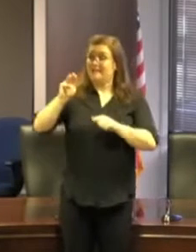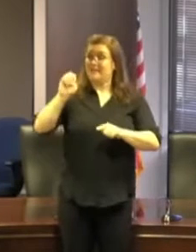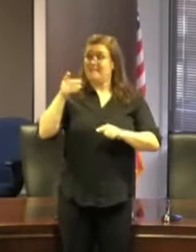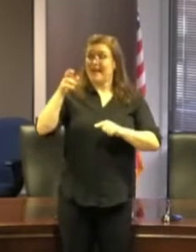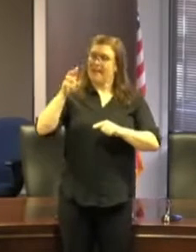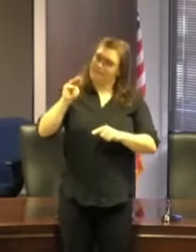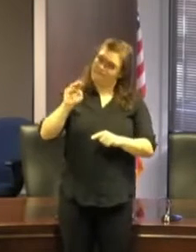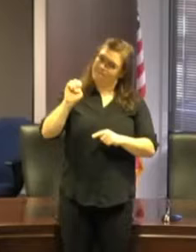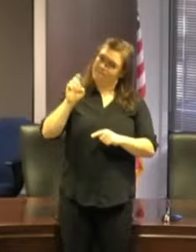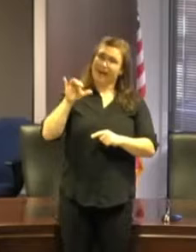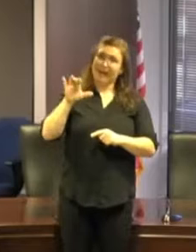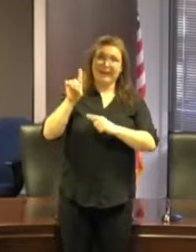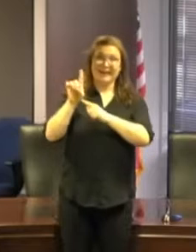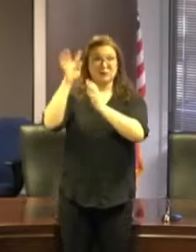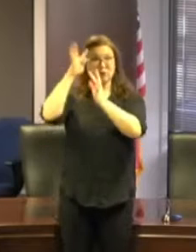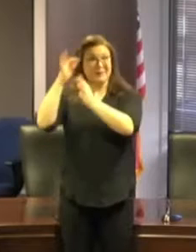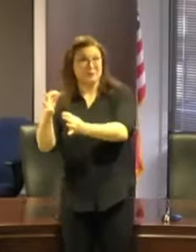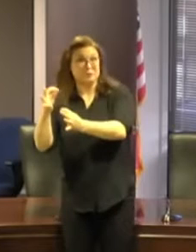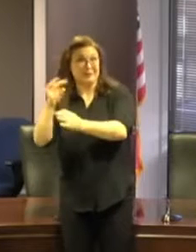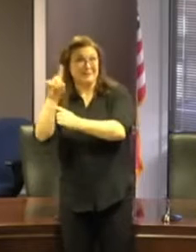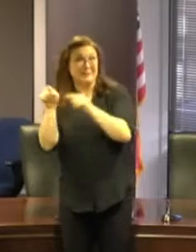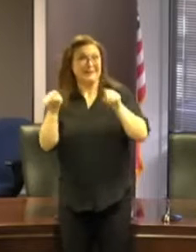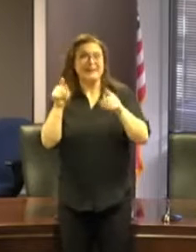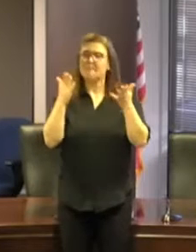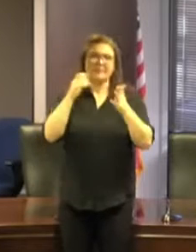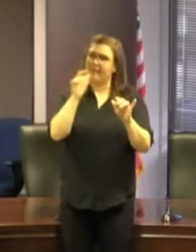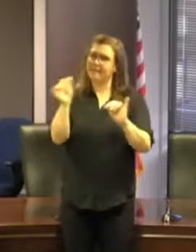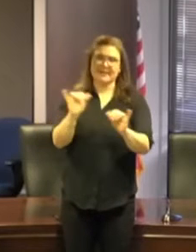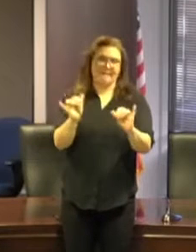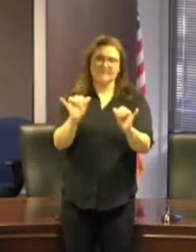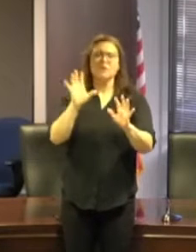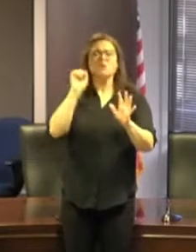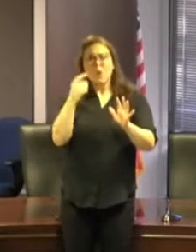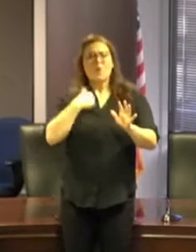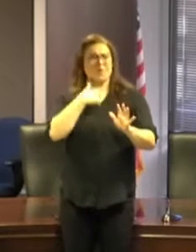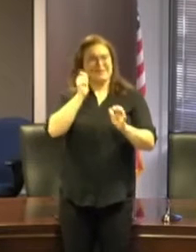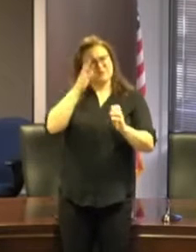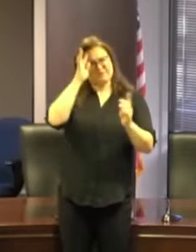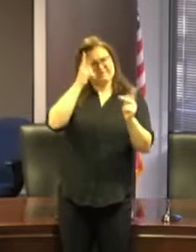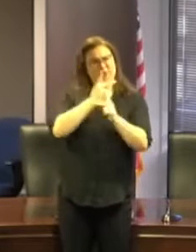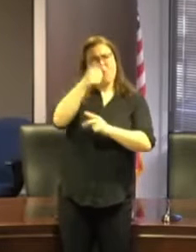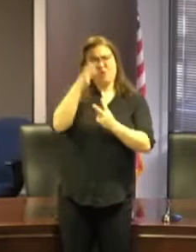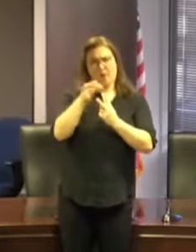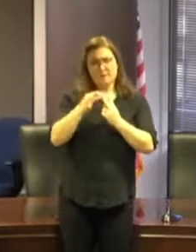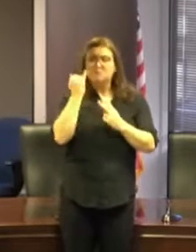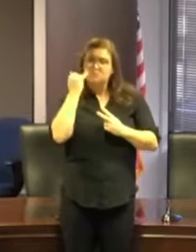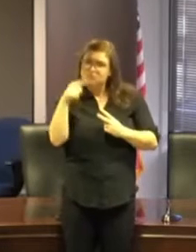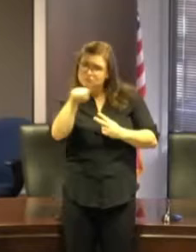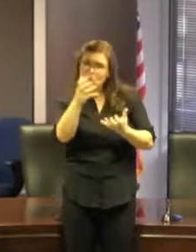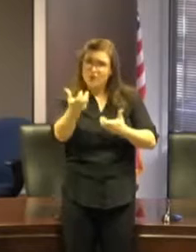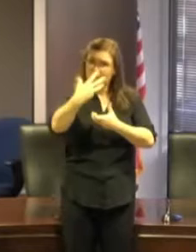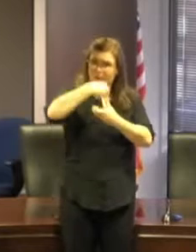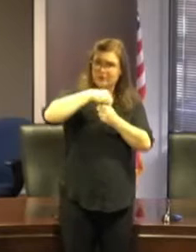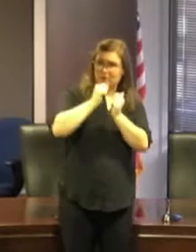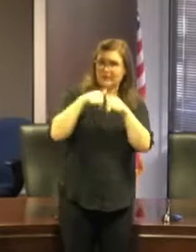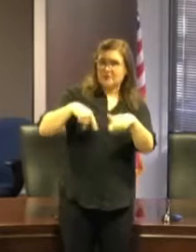at ways that we can create options for those who would like to participate in the program to be able to do so, even if they